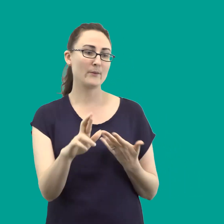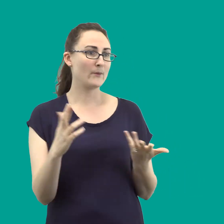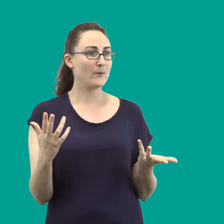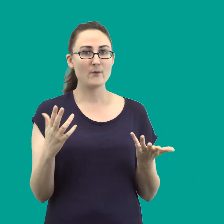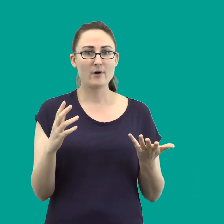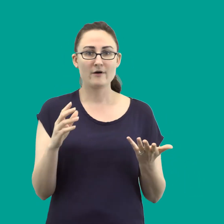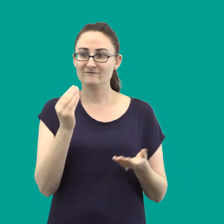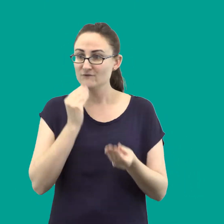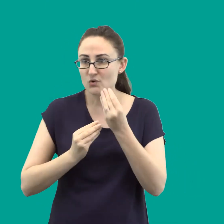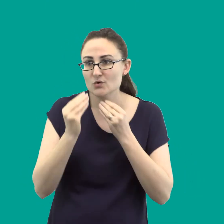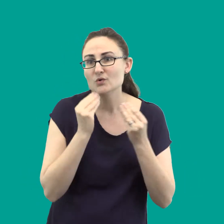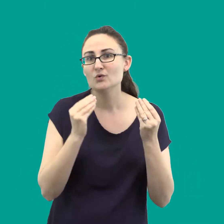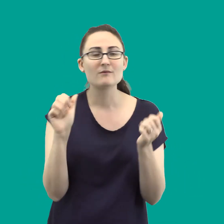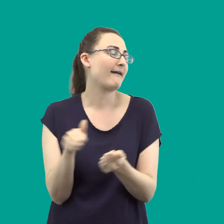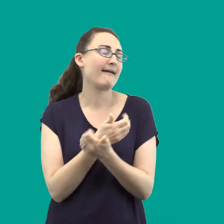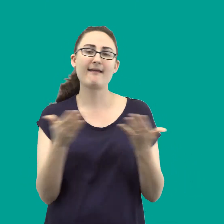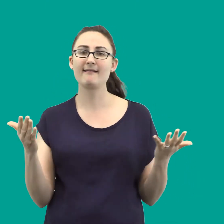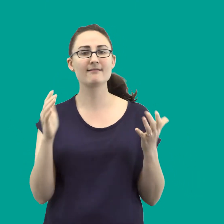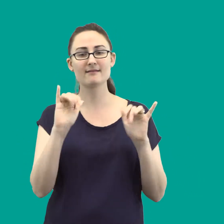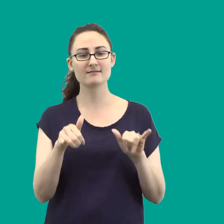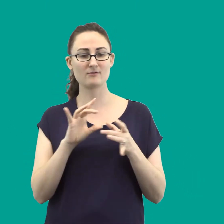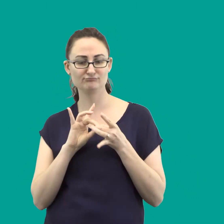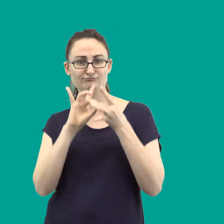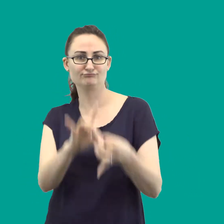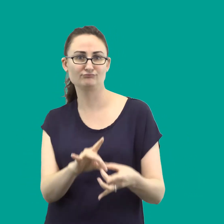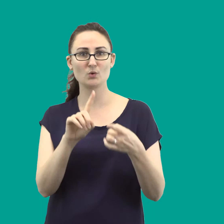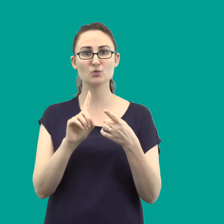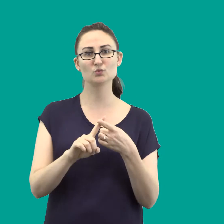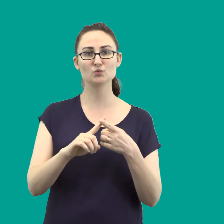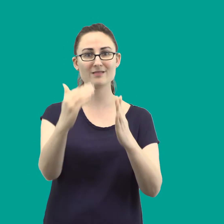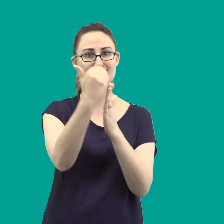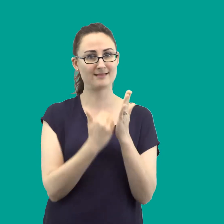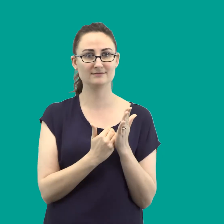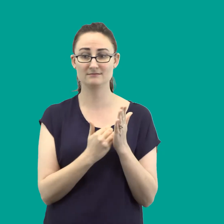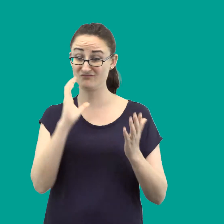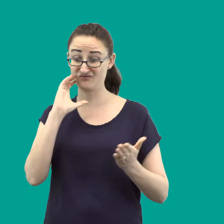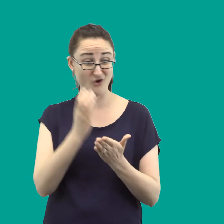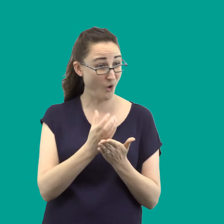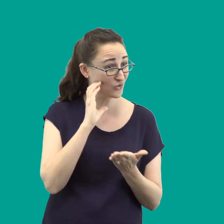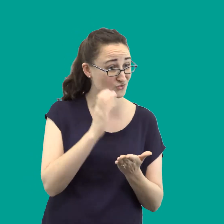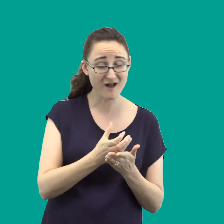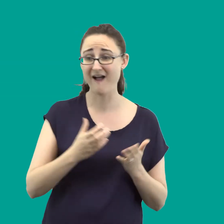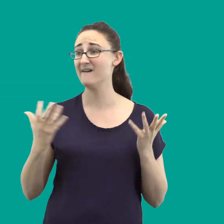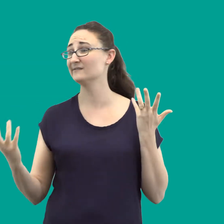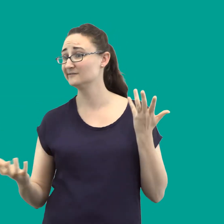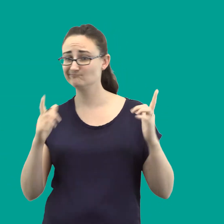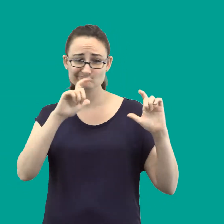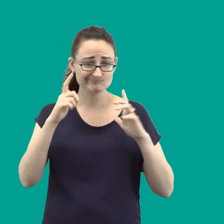clothing, or food. Anything that can relate to the lesson. Whether it's pictures,